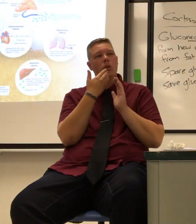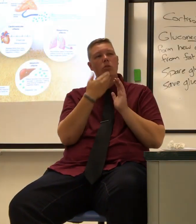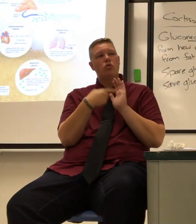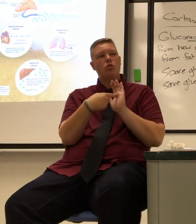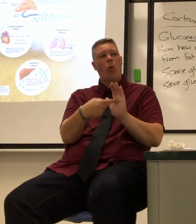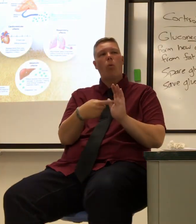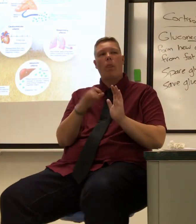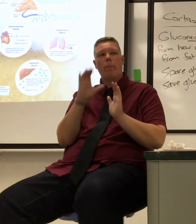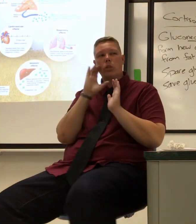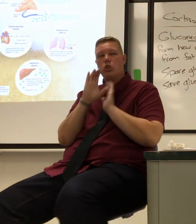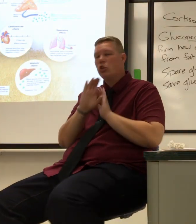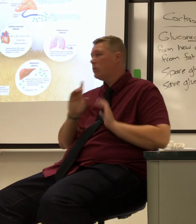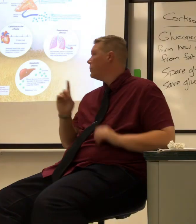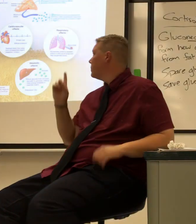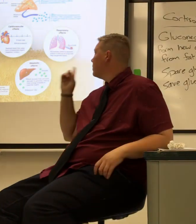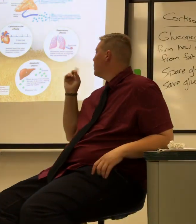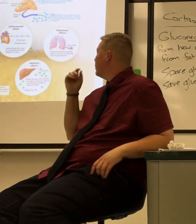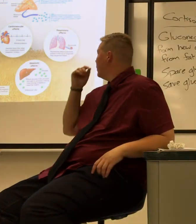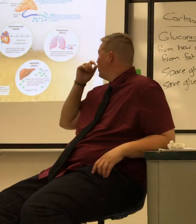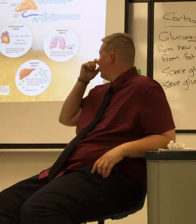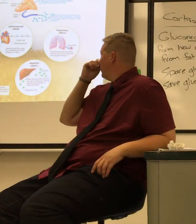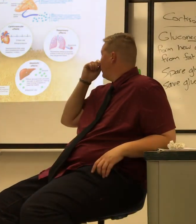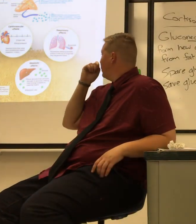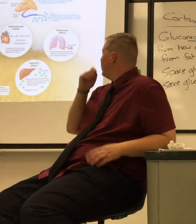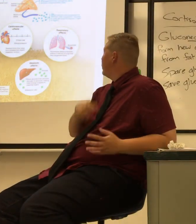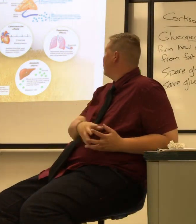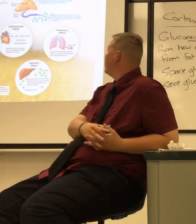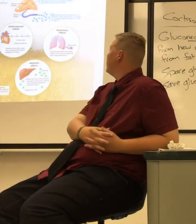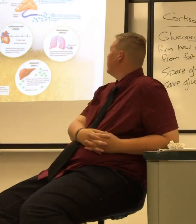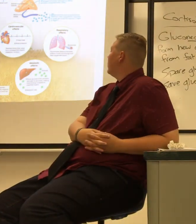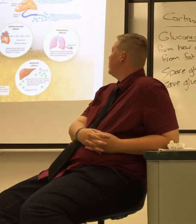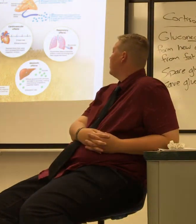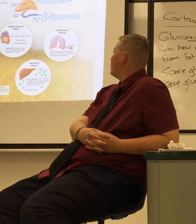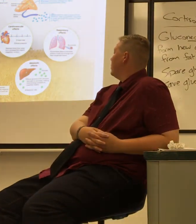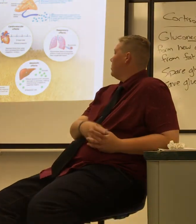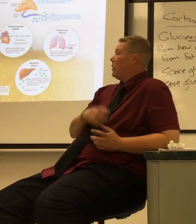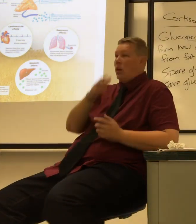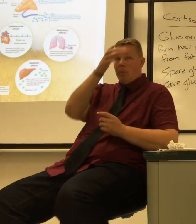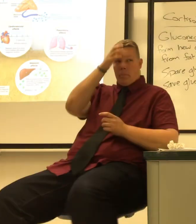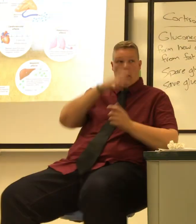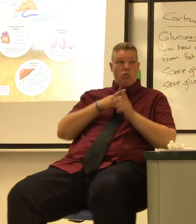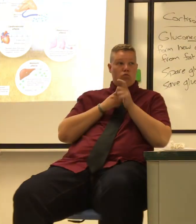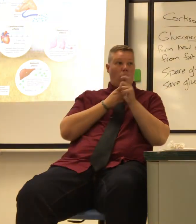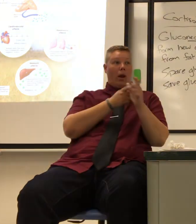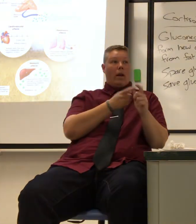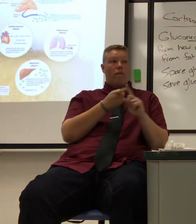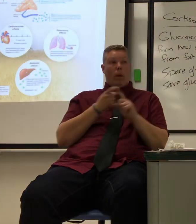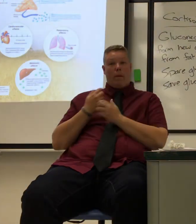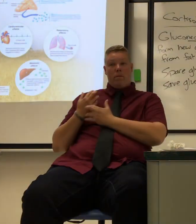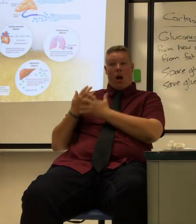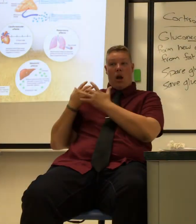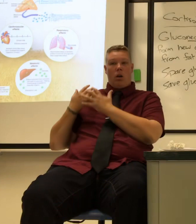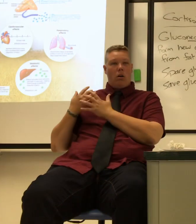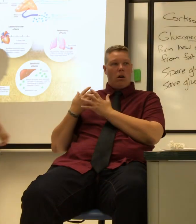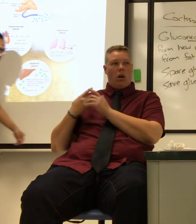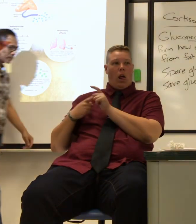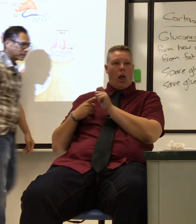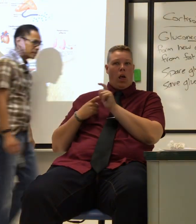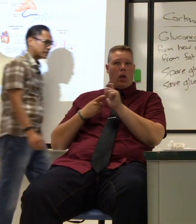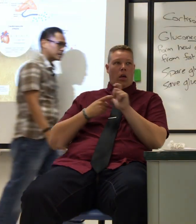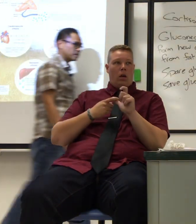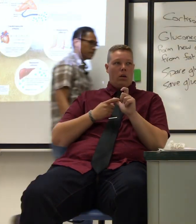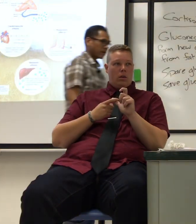summarize what we've been talking about here about a stress response organ. So man running from fire, all right? So that's the scenario,